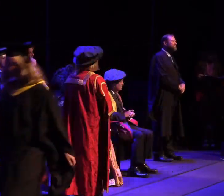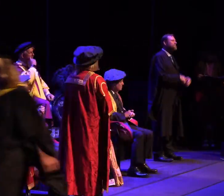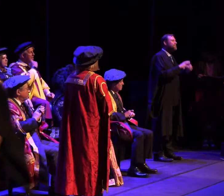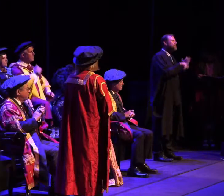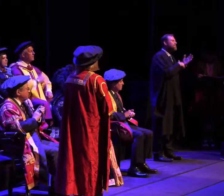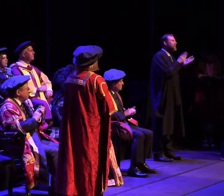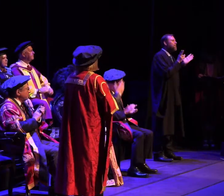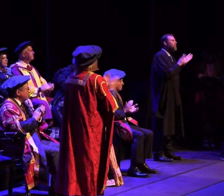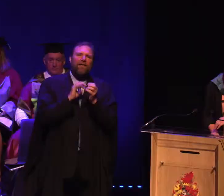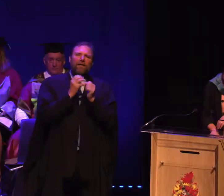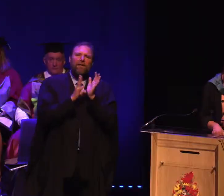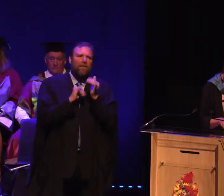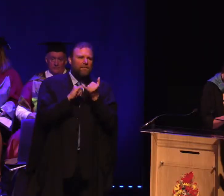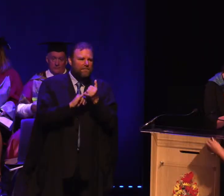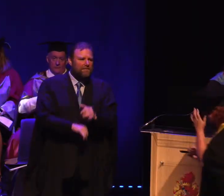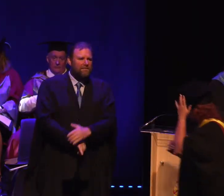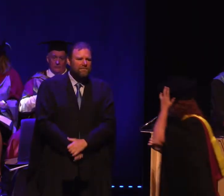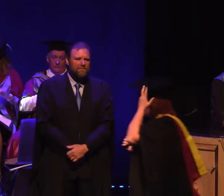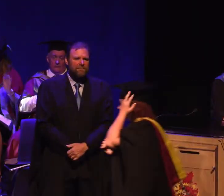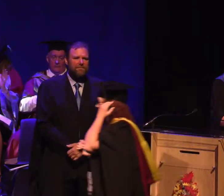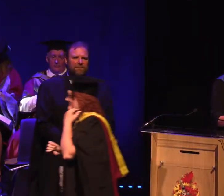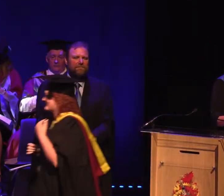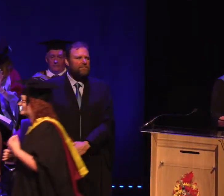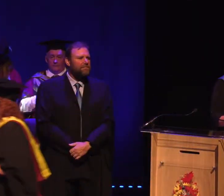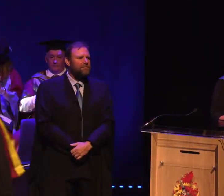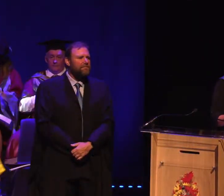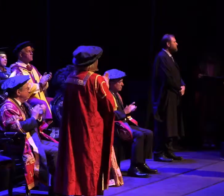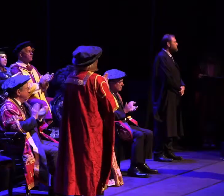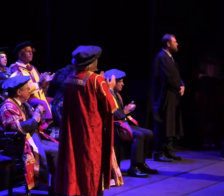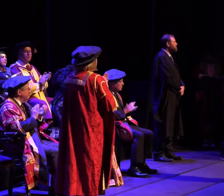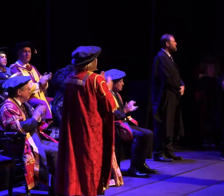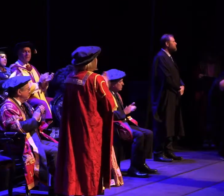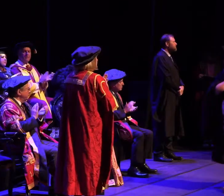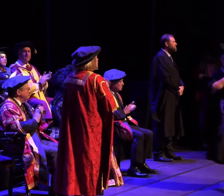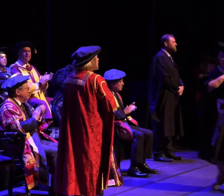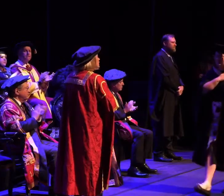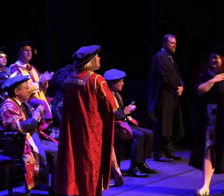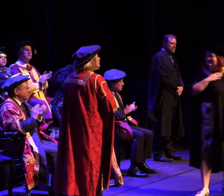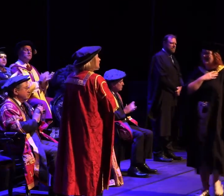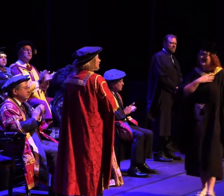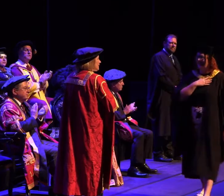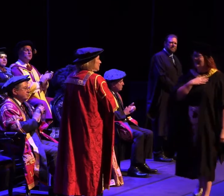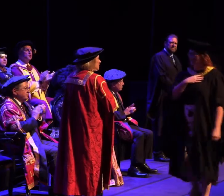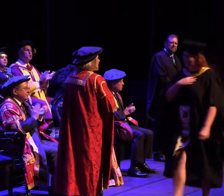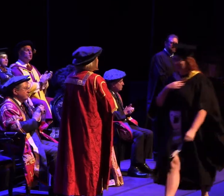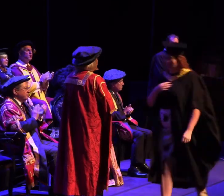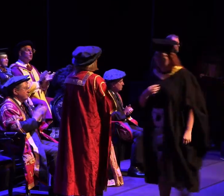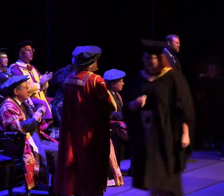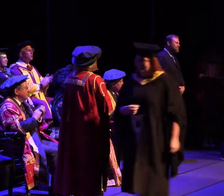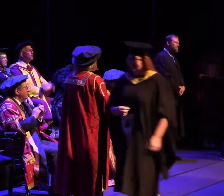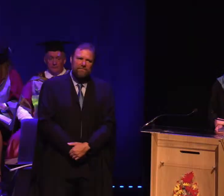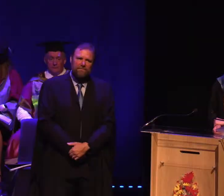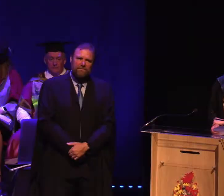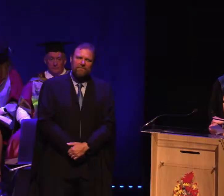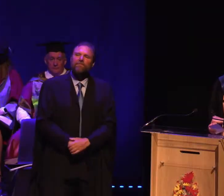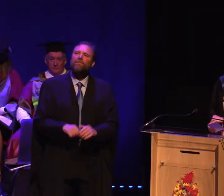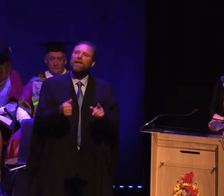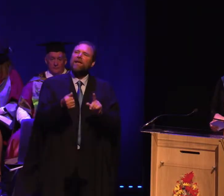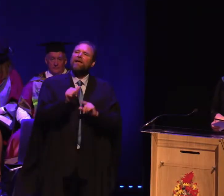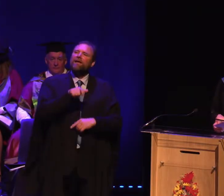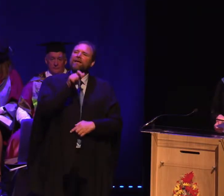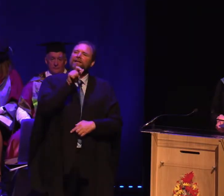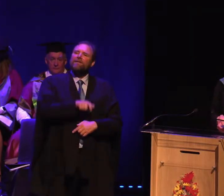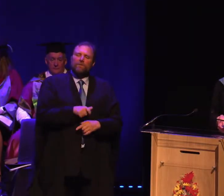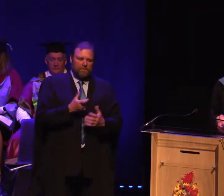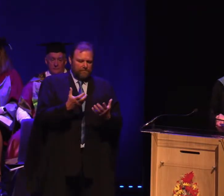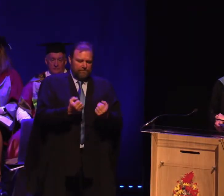Bethan Gums. Well, The next student is